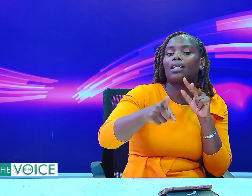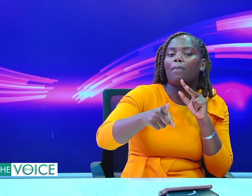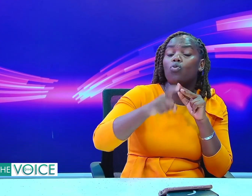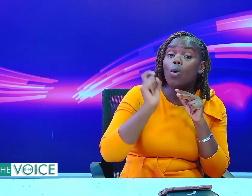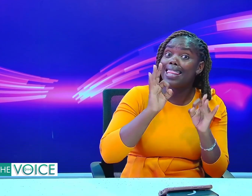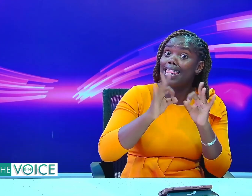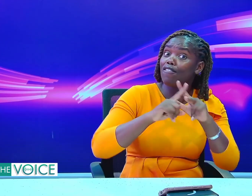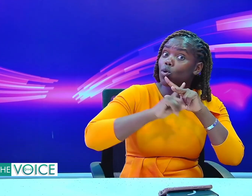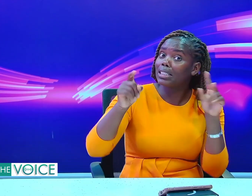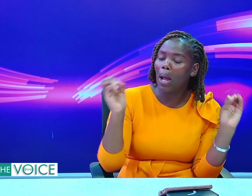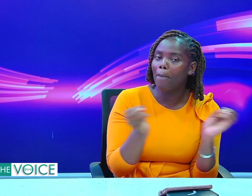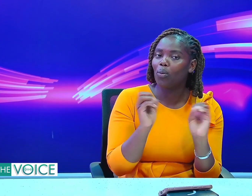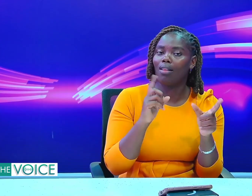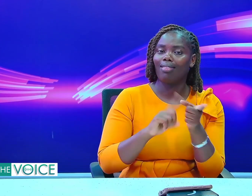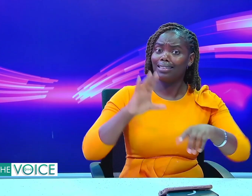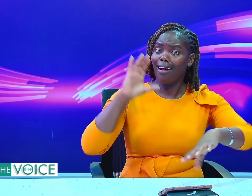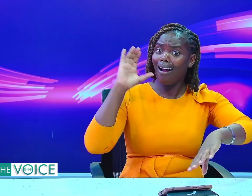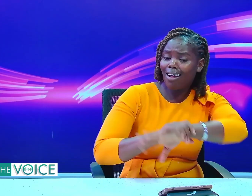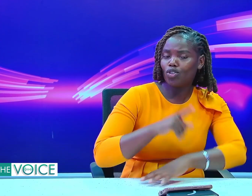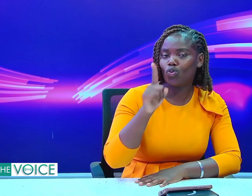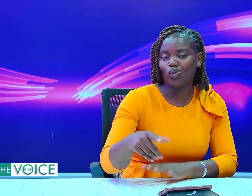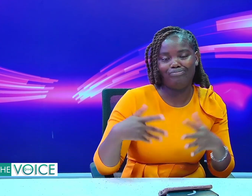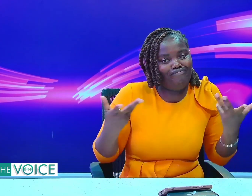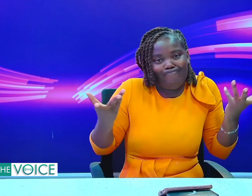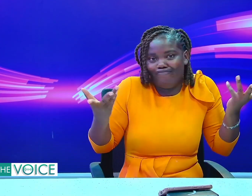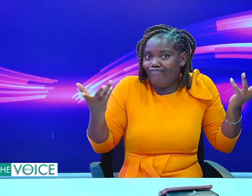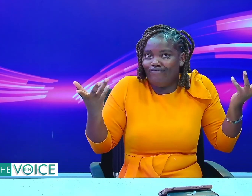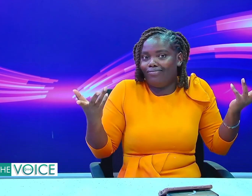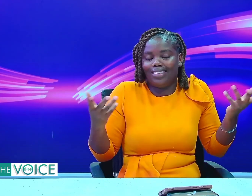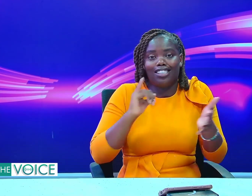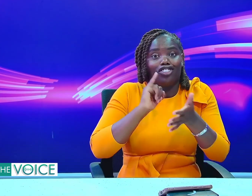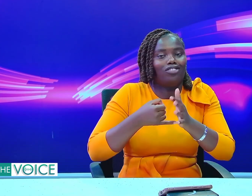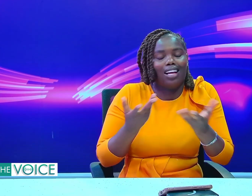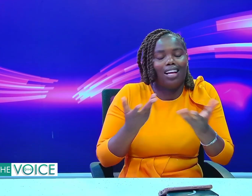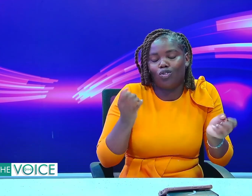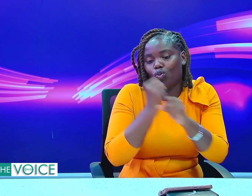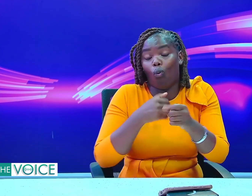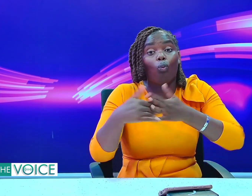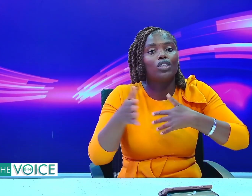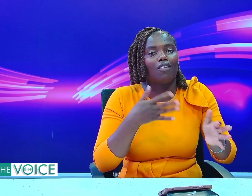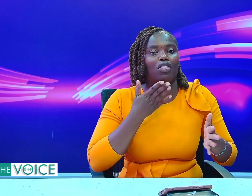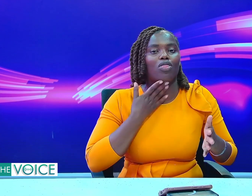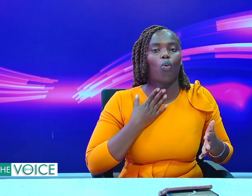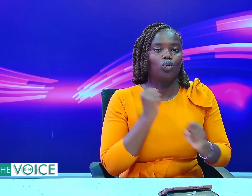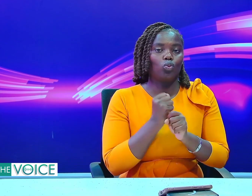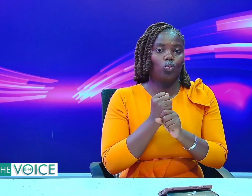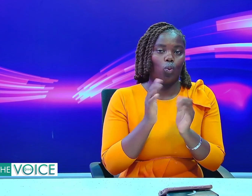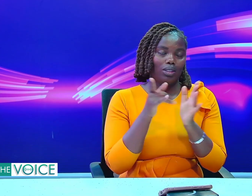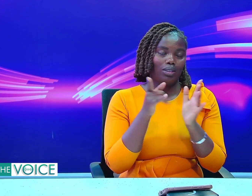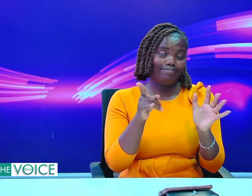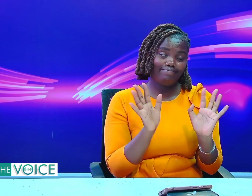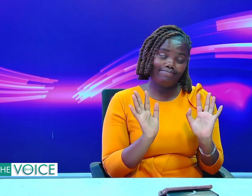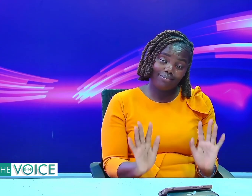ladies used to meet, the men going for this circumcision, they used to escape because they didn't know what will happen if those